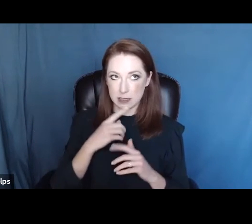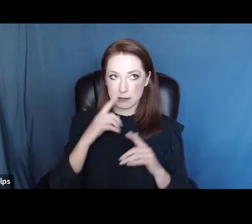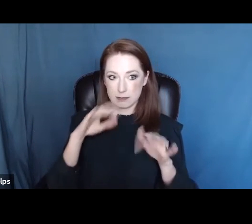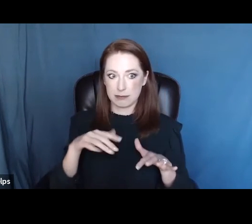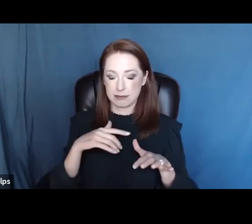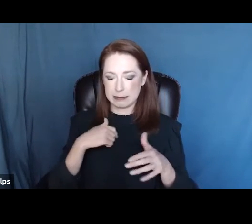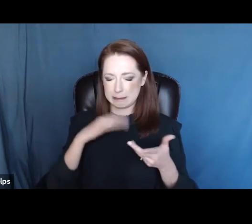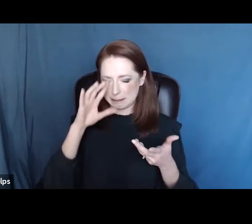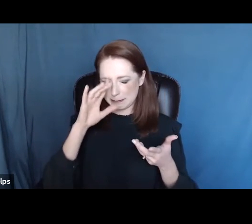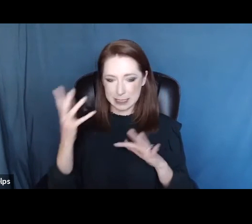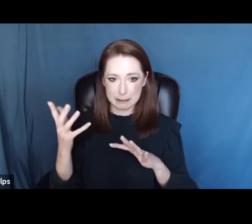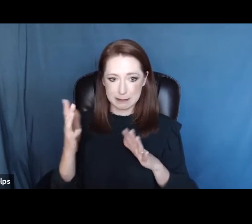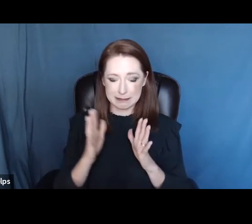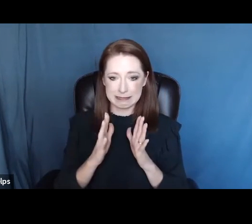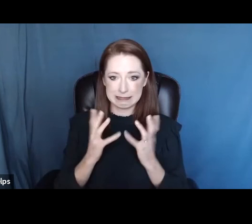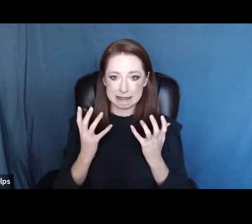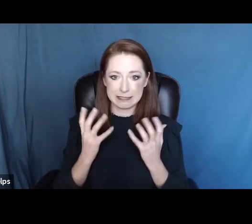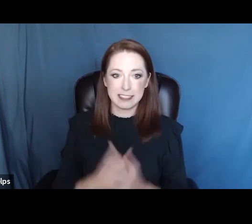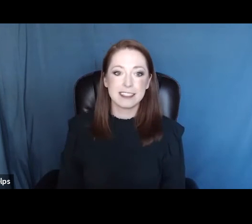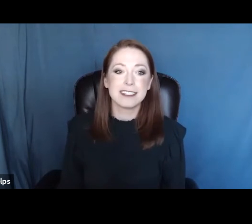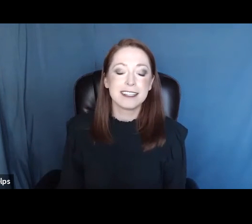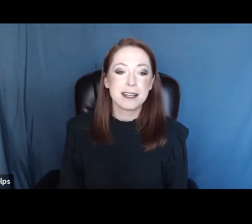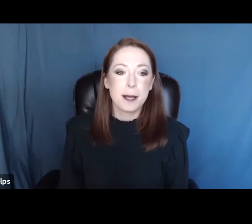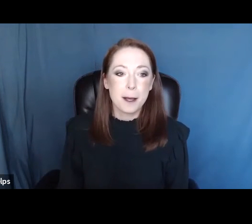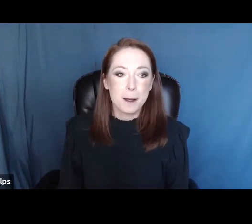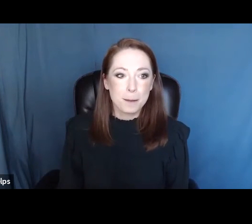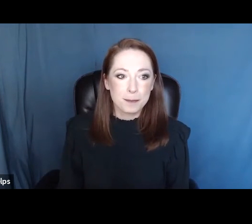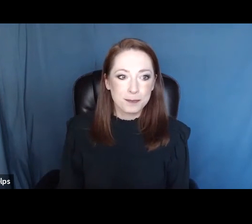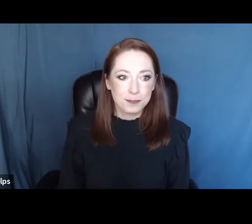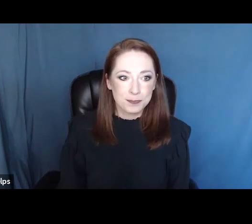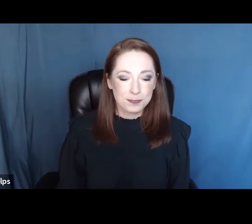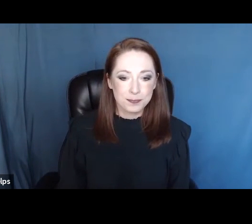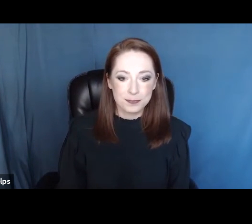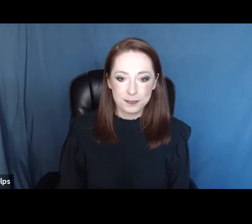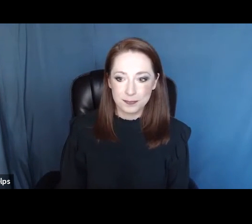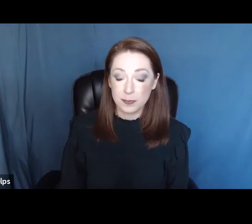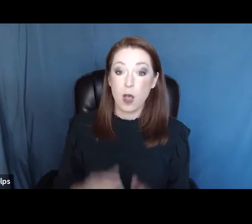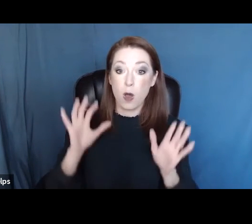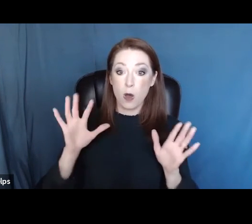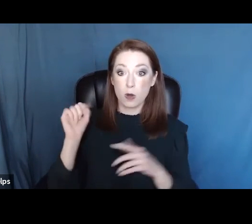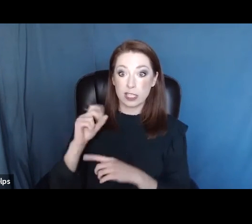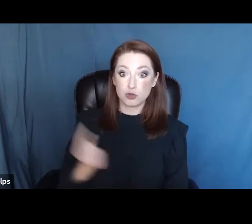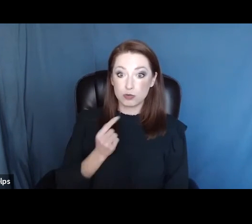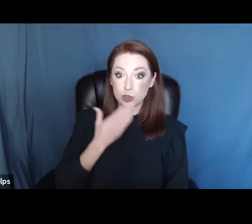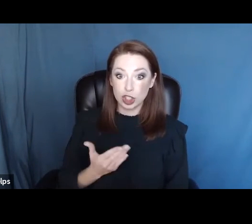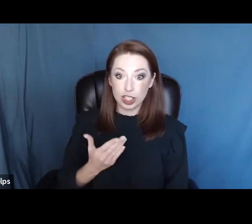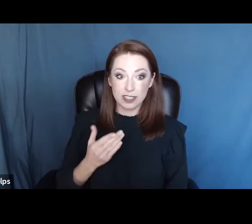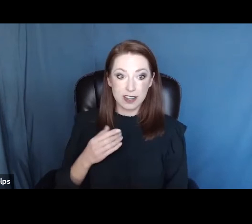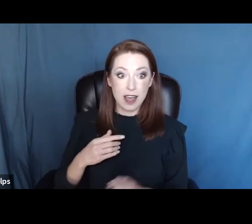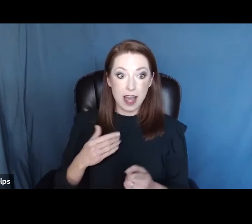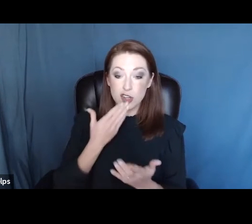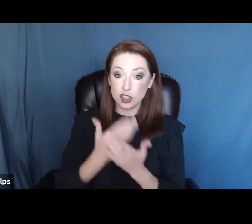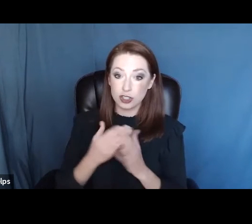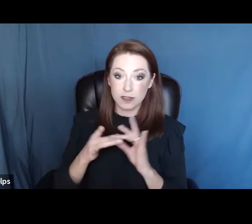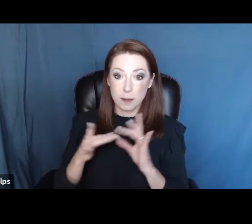I messed that up. Oh yeah, shoot, good. Here, we have a good